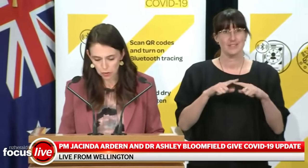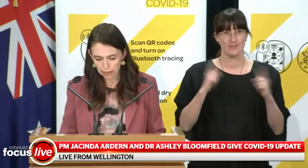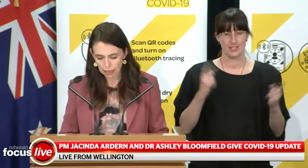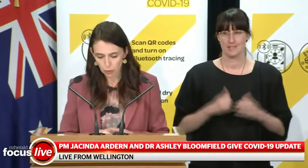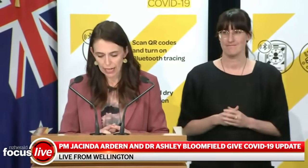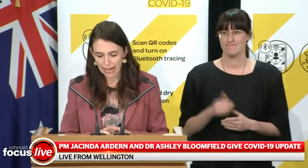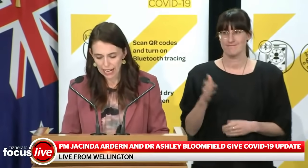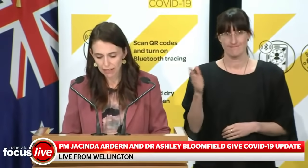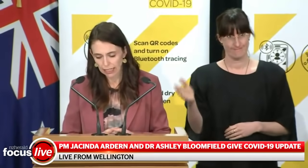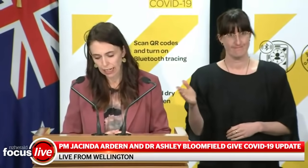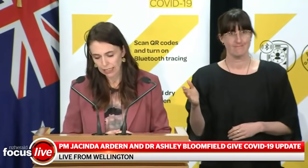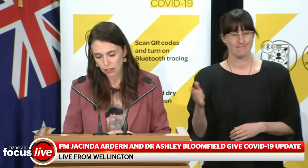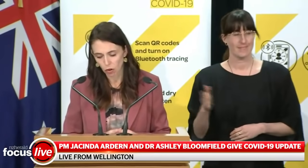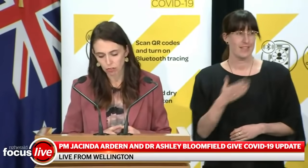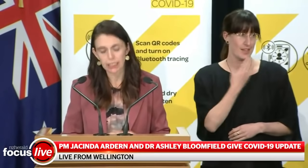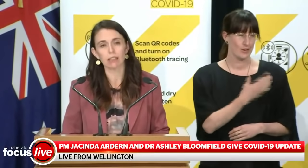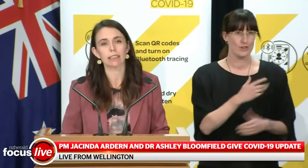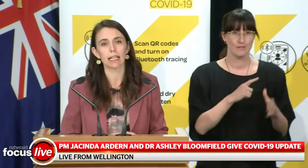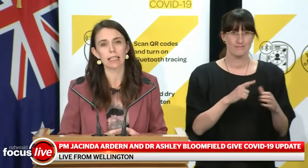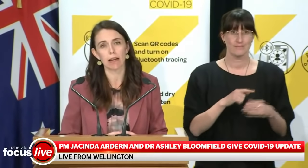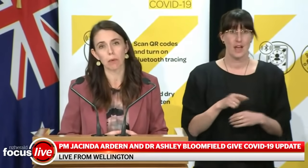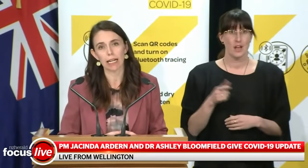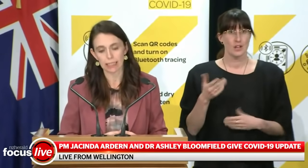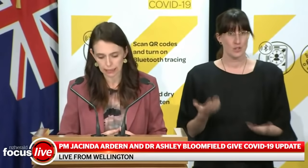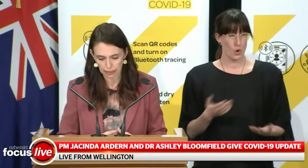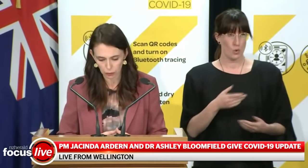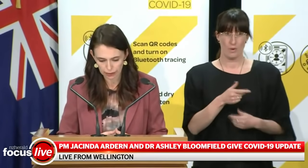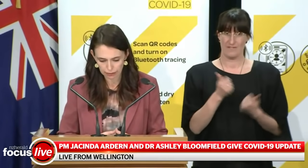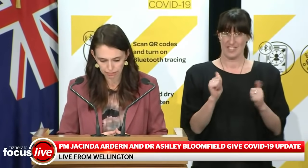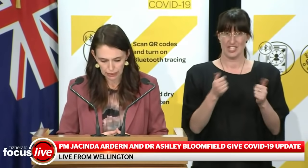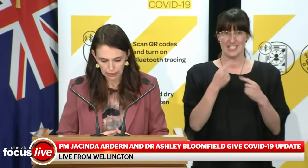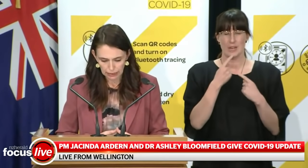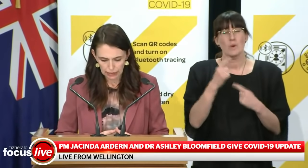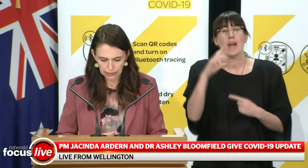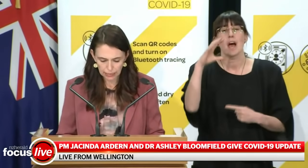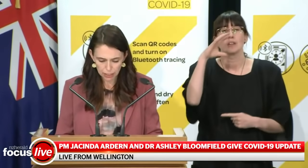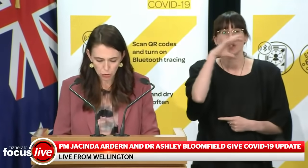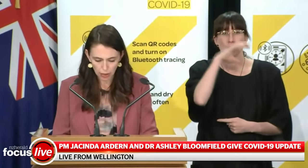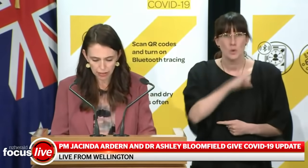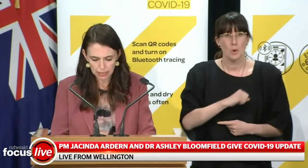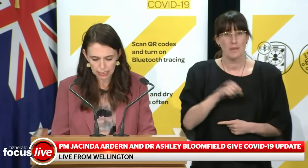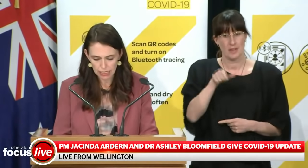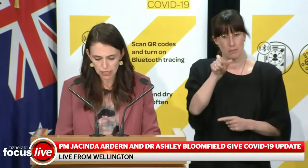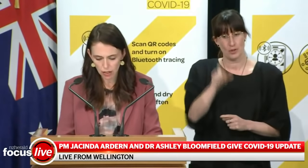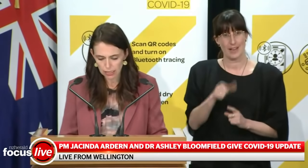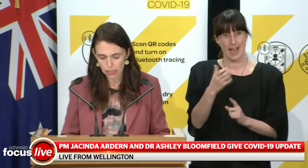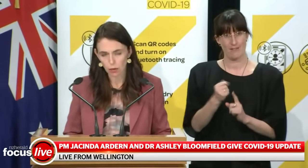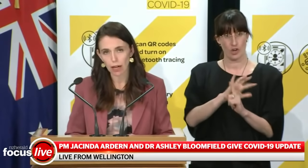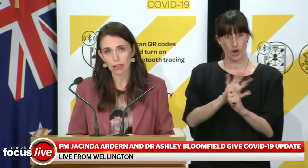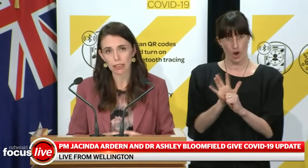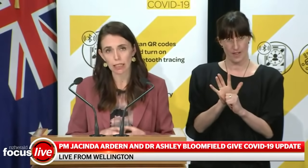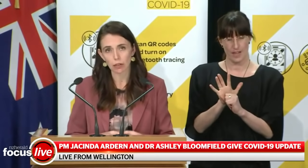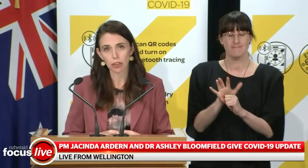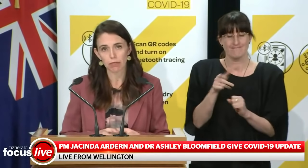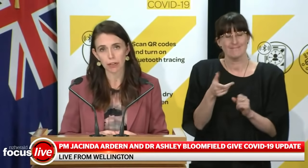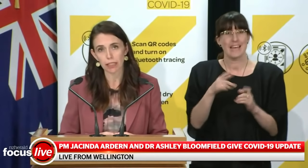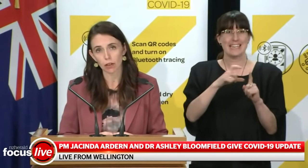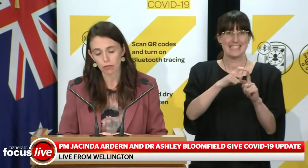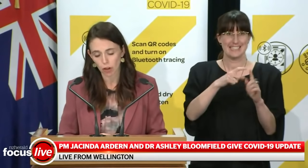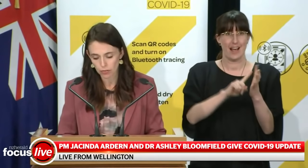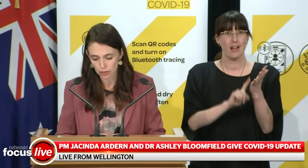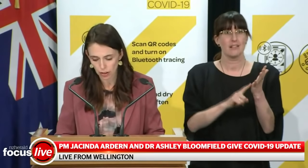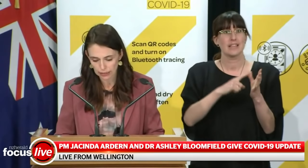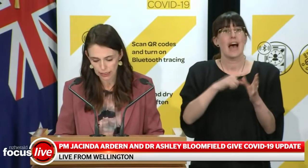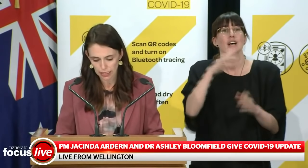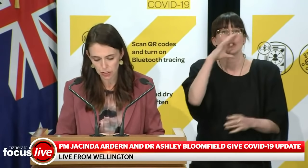are assuming that we have a case of Delta that we are dealing with. International evidence and science around the Delta variant